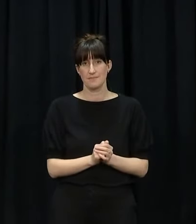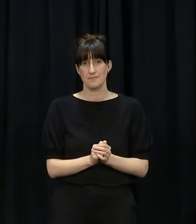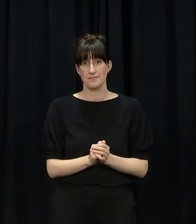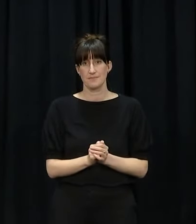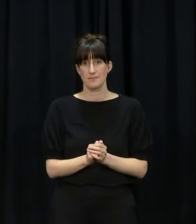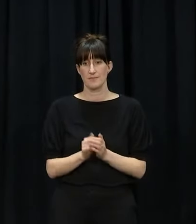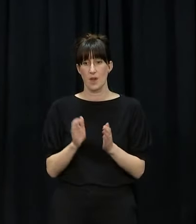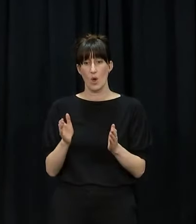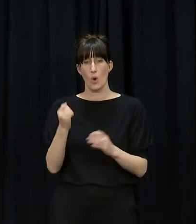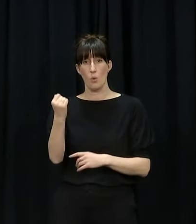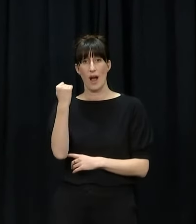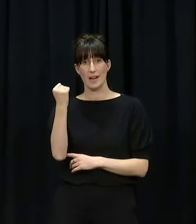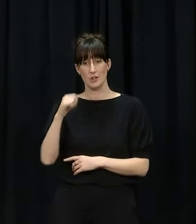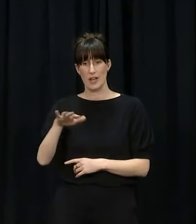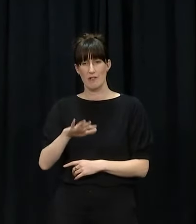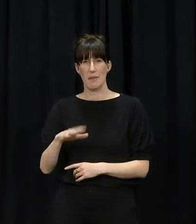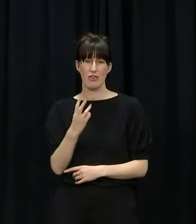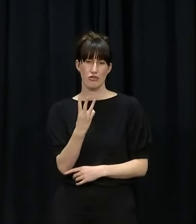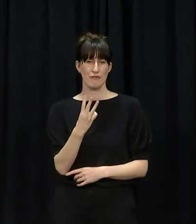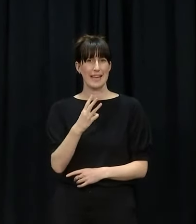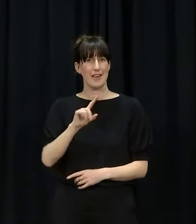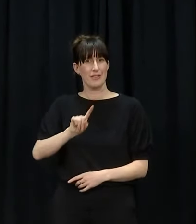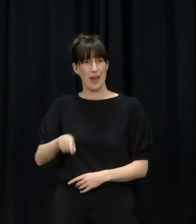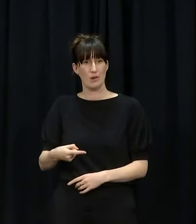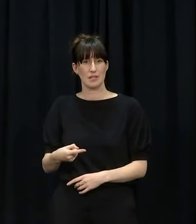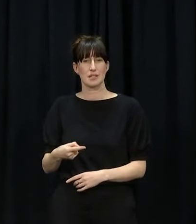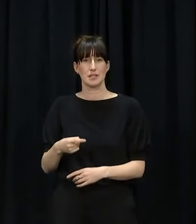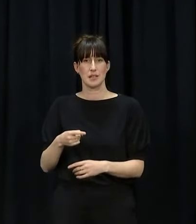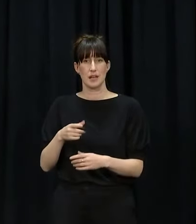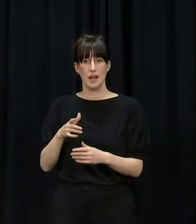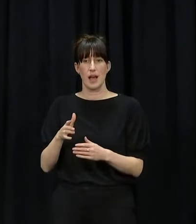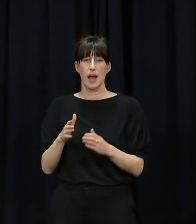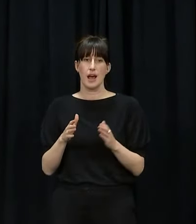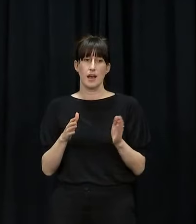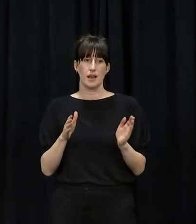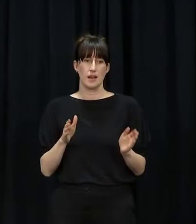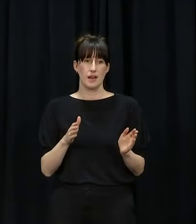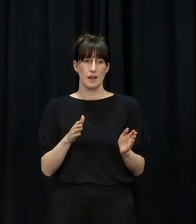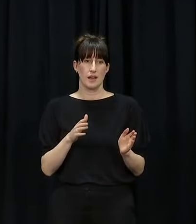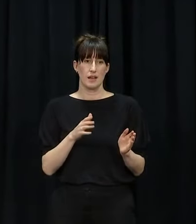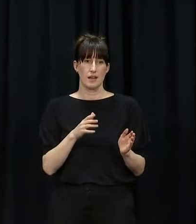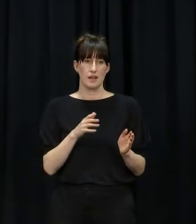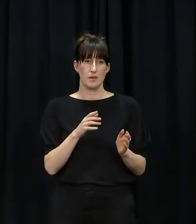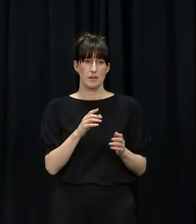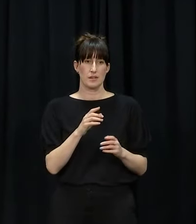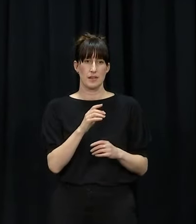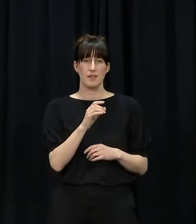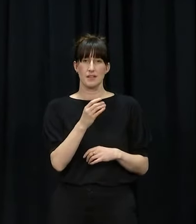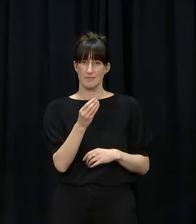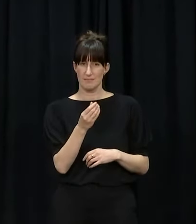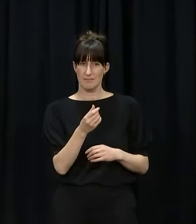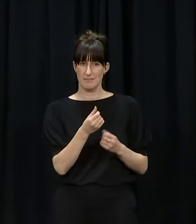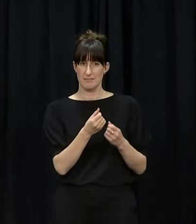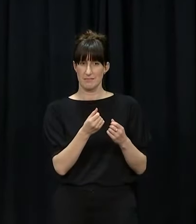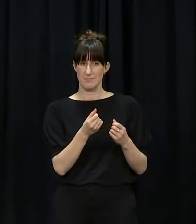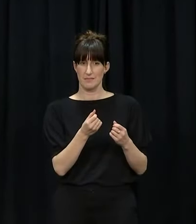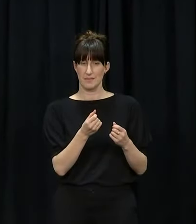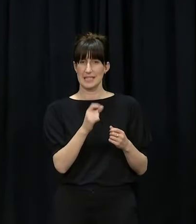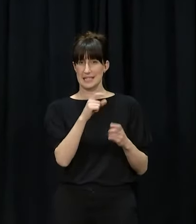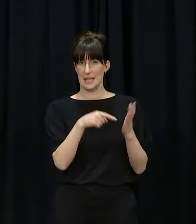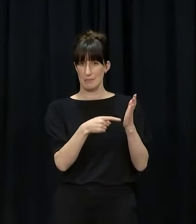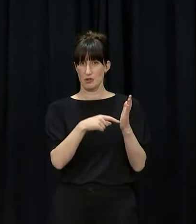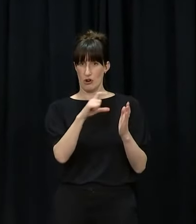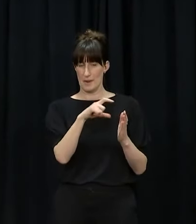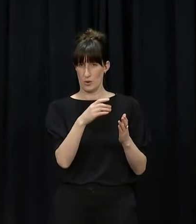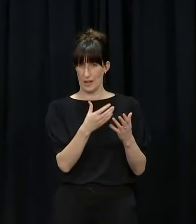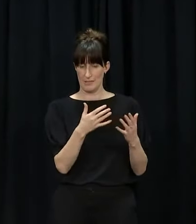taken across Waikato, and about 600 of those were from the Thames Coromandel area, a massive effort, and thank you very much. And I want to thank